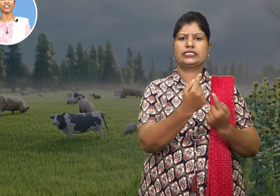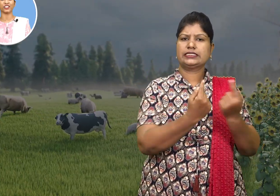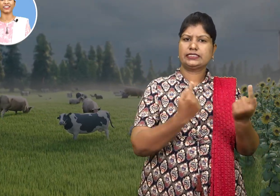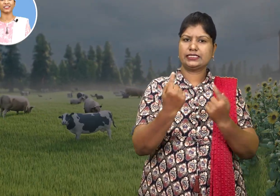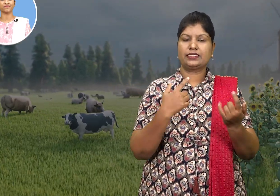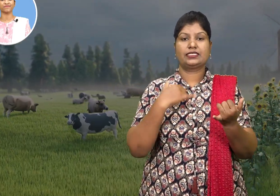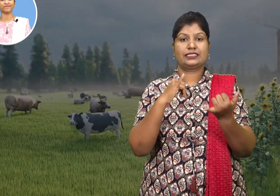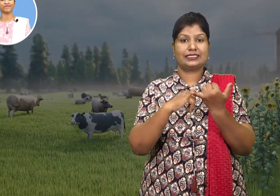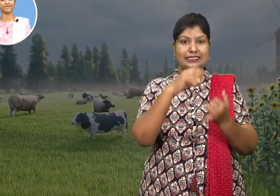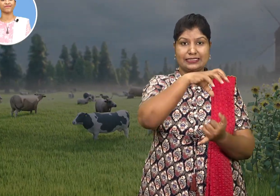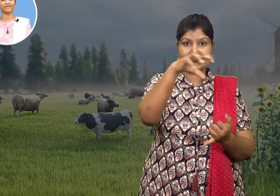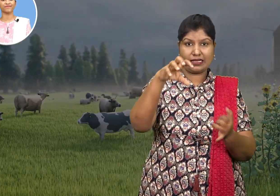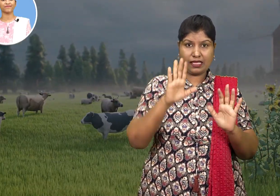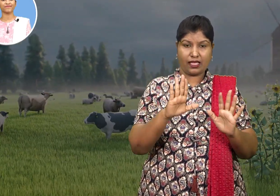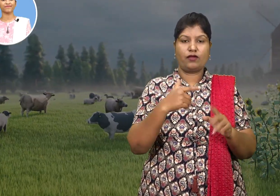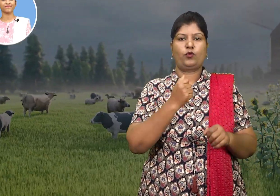our country.